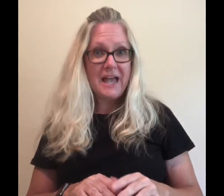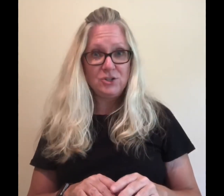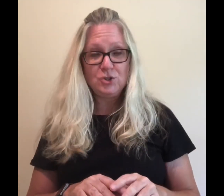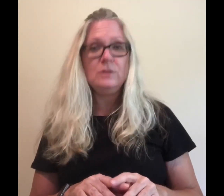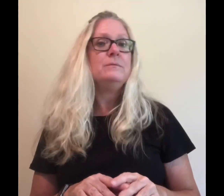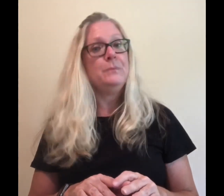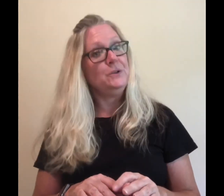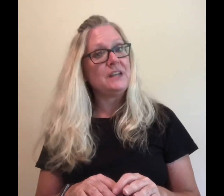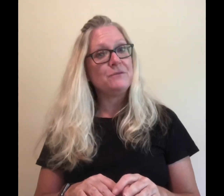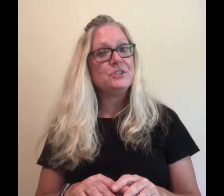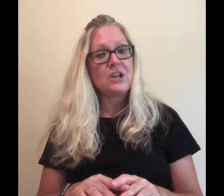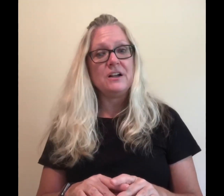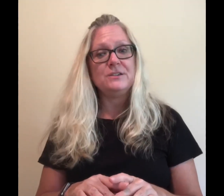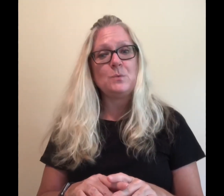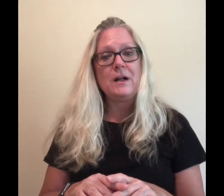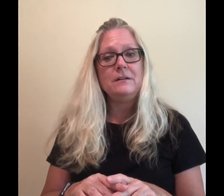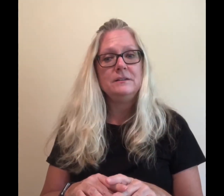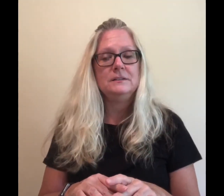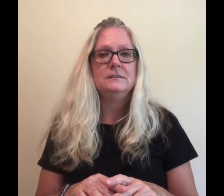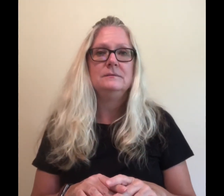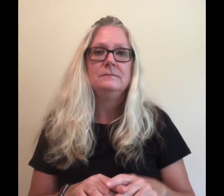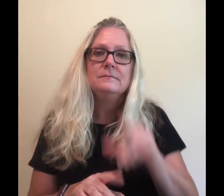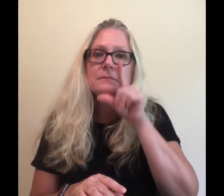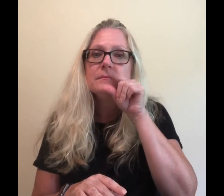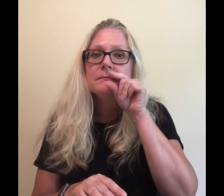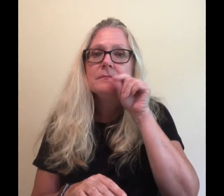Badger. We use that for skunk as well.